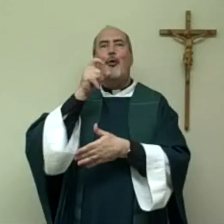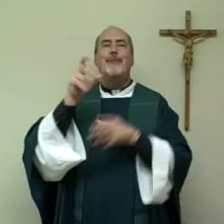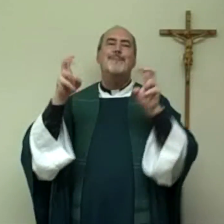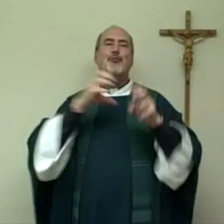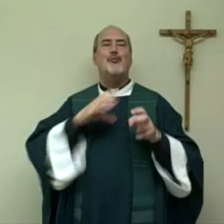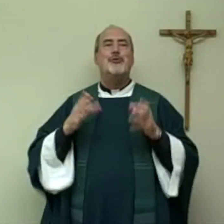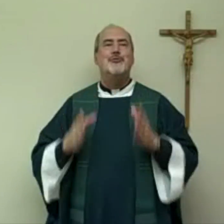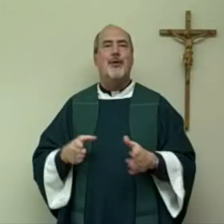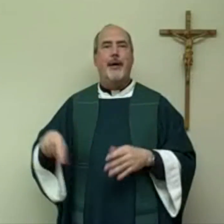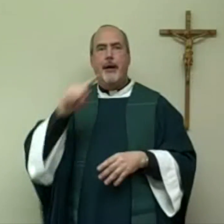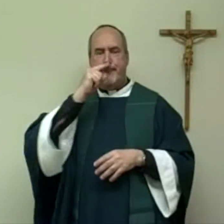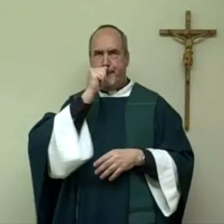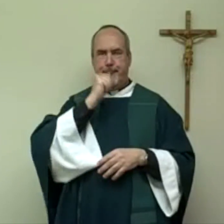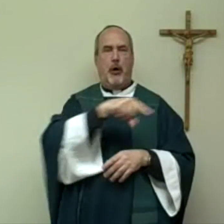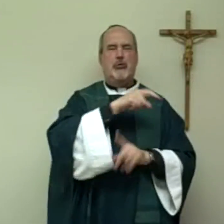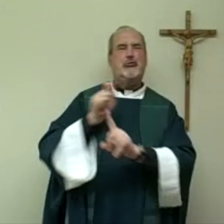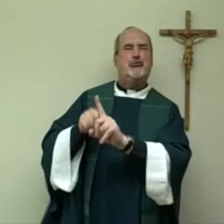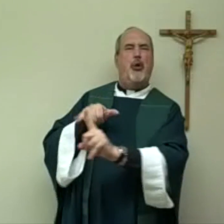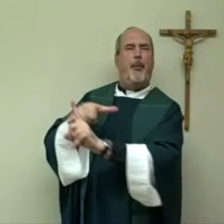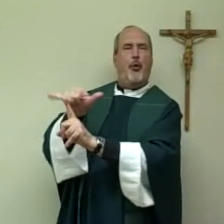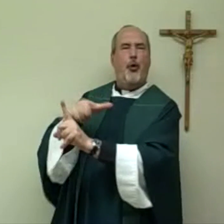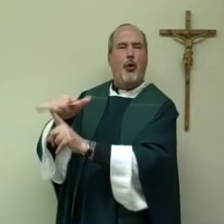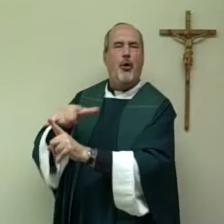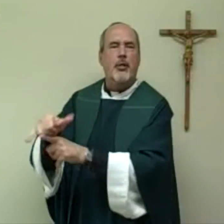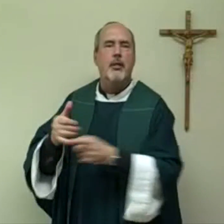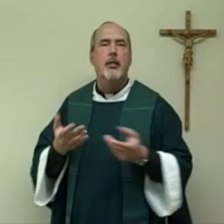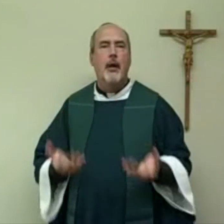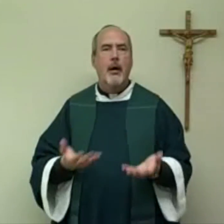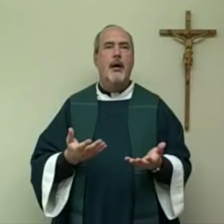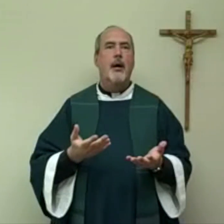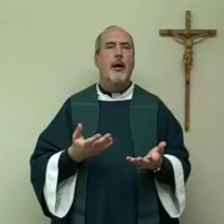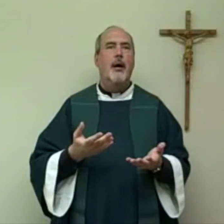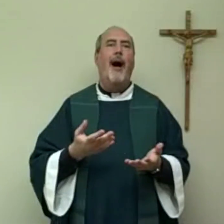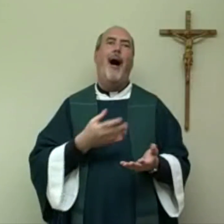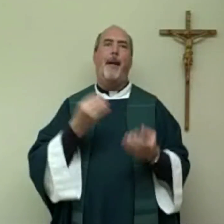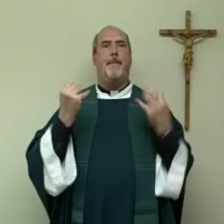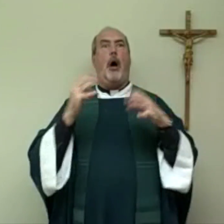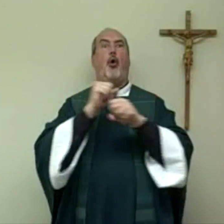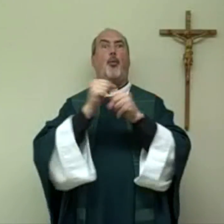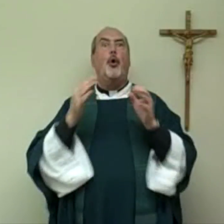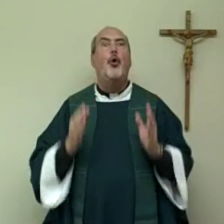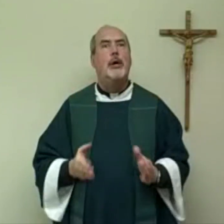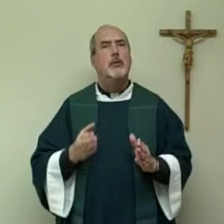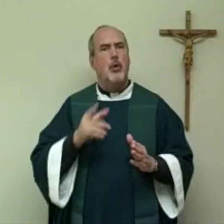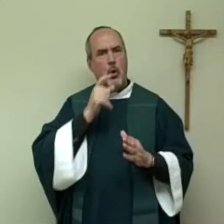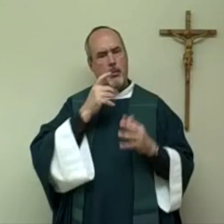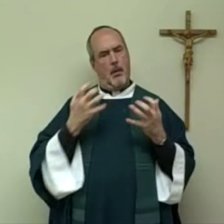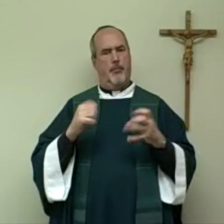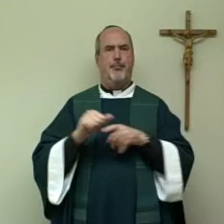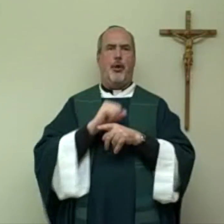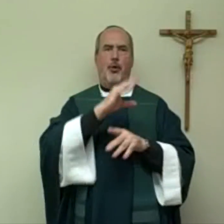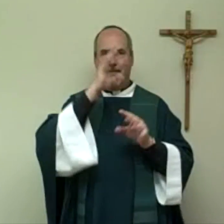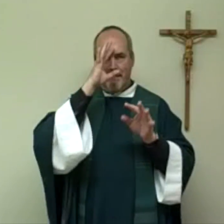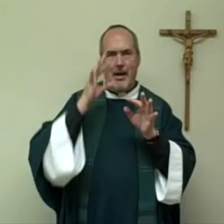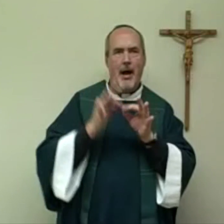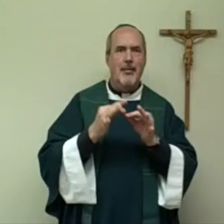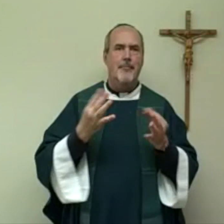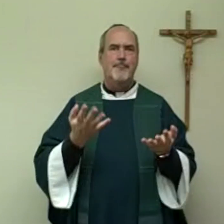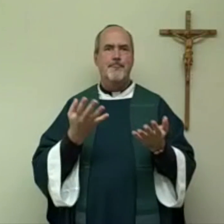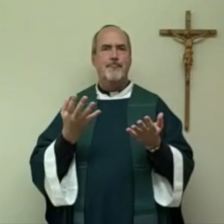And we're seeing more and more at school where Christian kids are picked on and mocked, or where employees who are